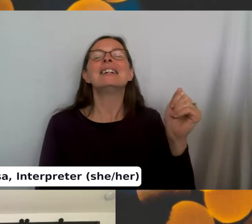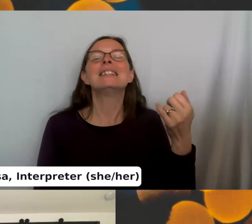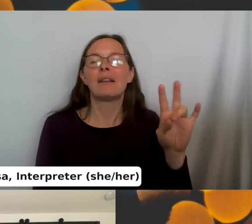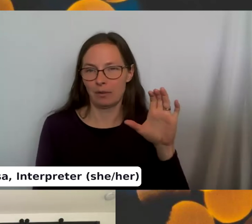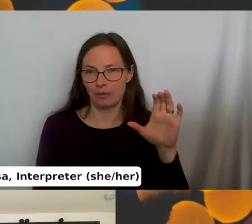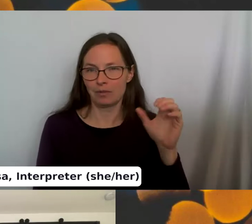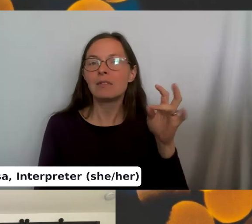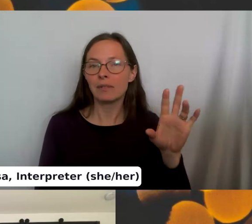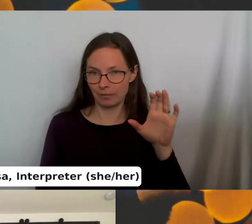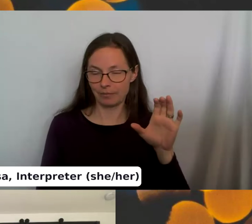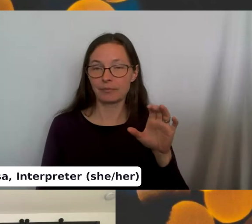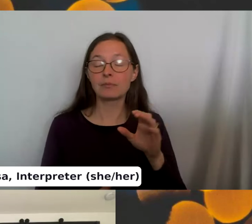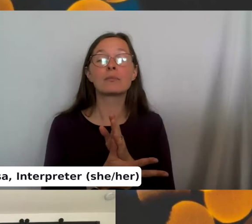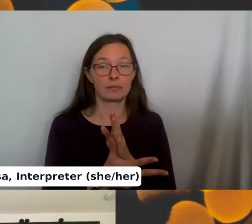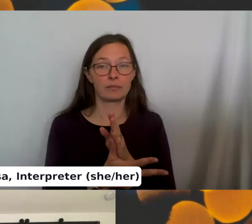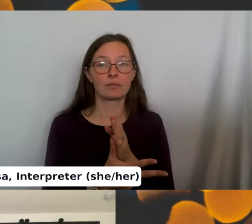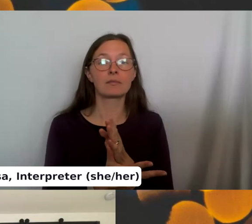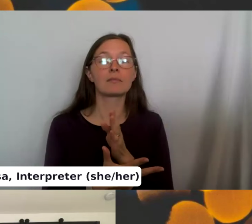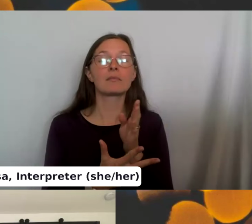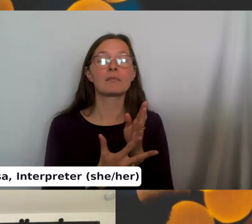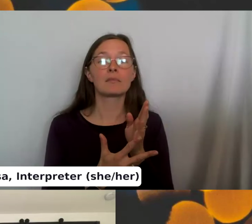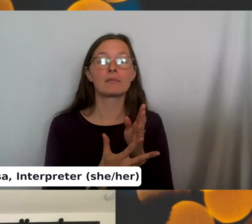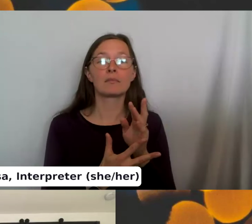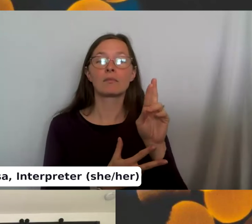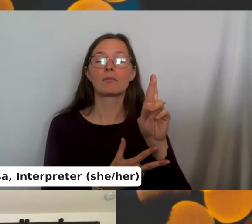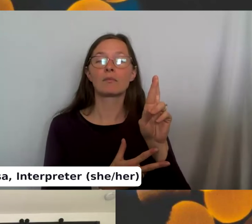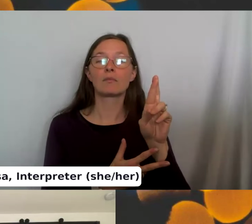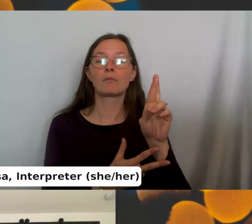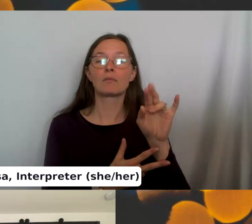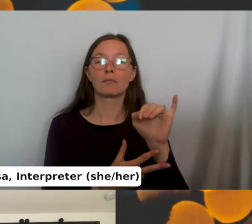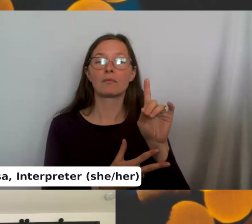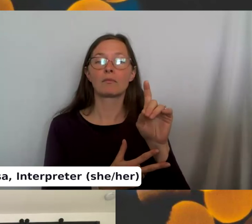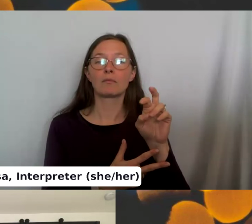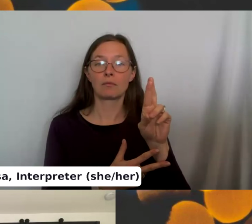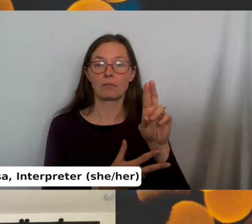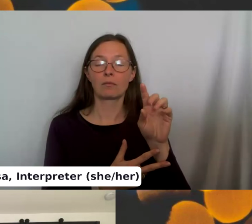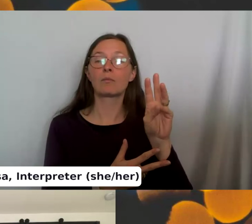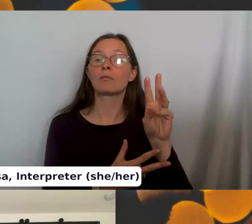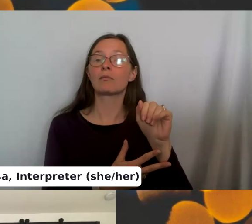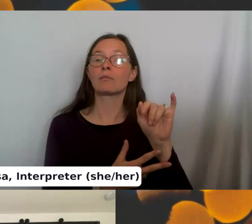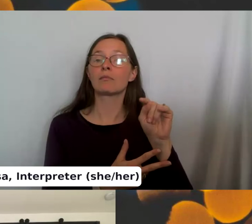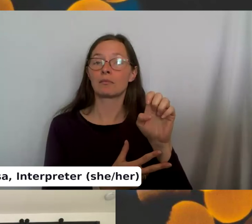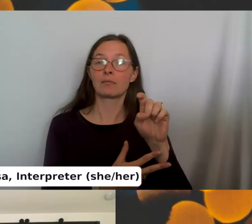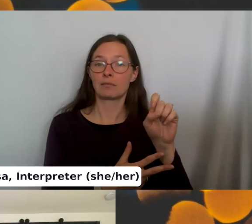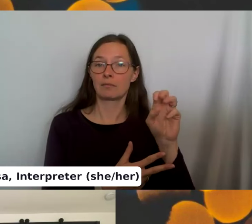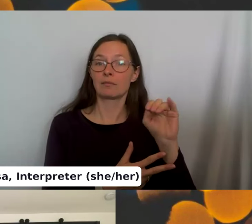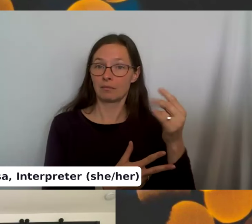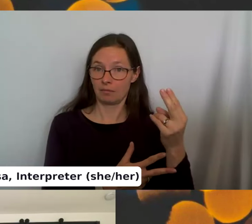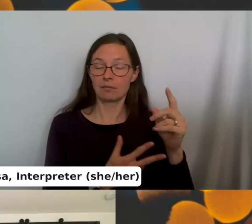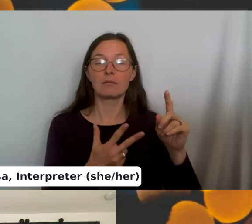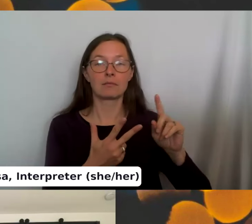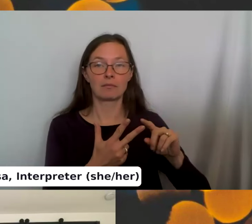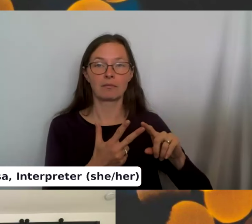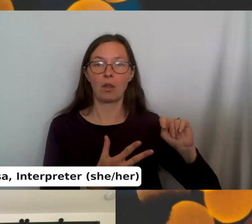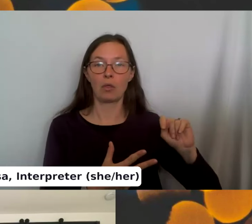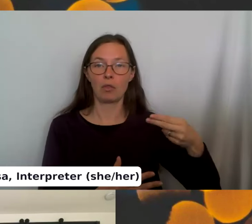1700s. And then the Rider-Waite-Smith and the Thoth